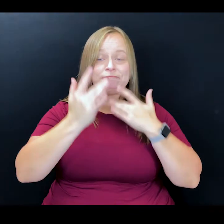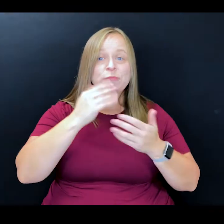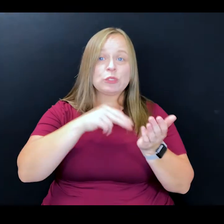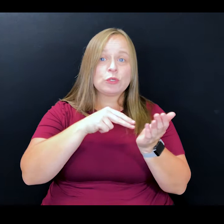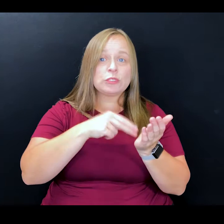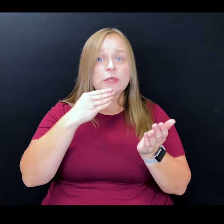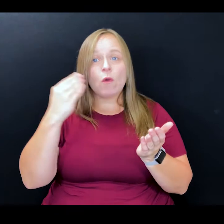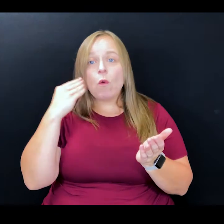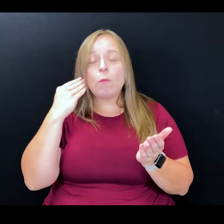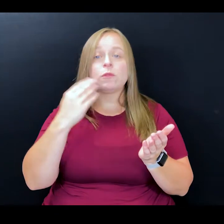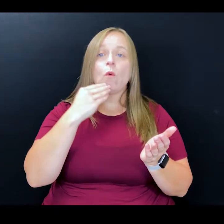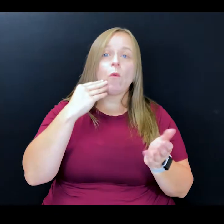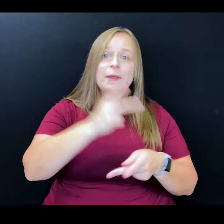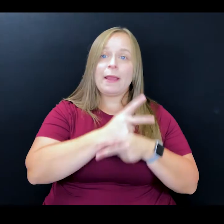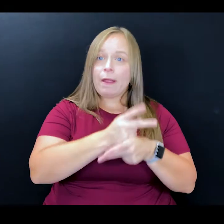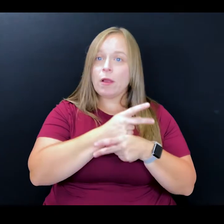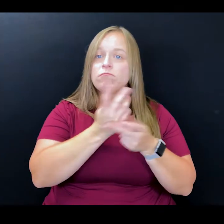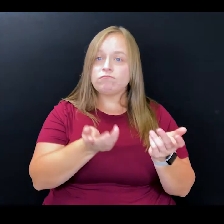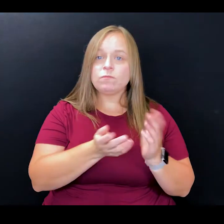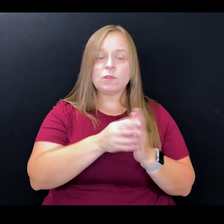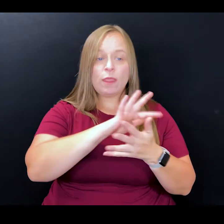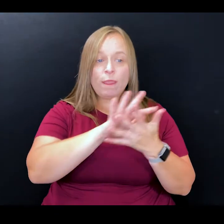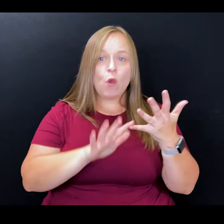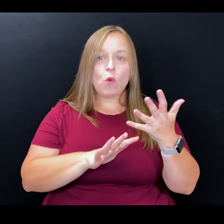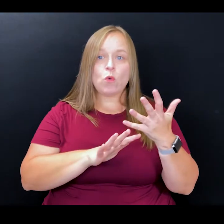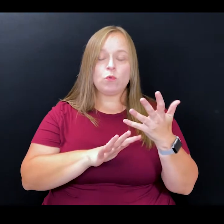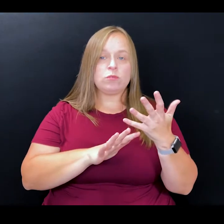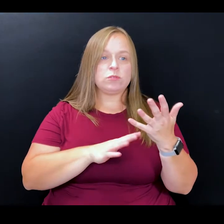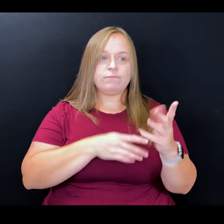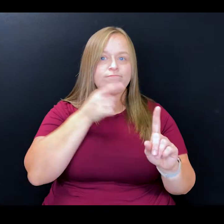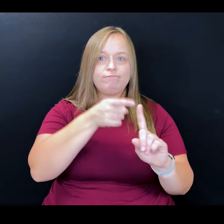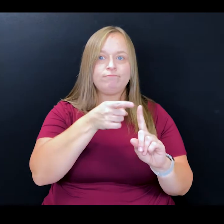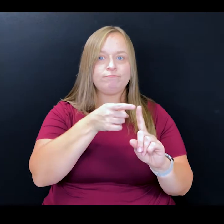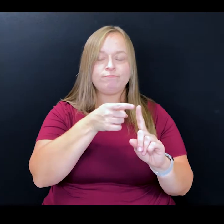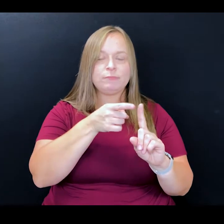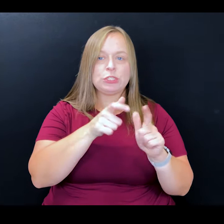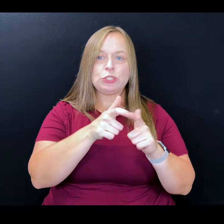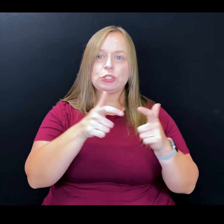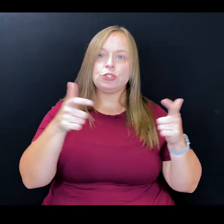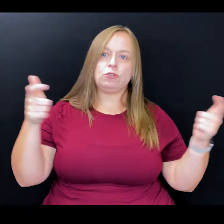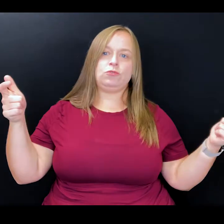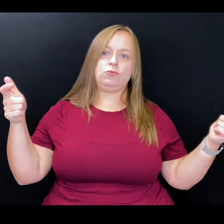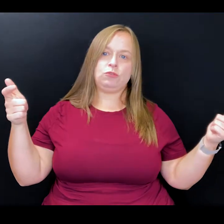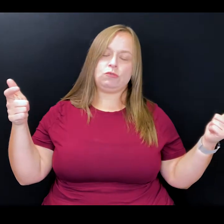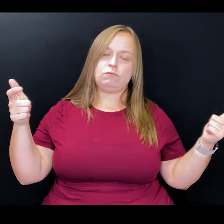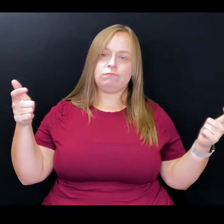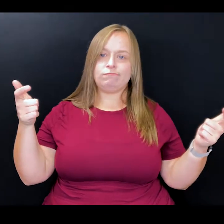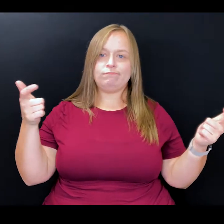in nursing homes and home care. That right there is an enormous